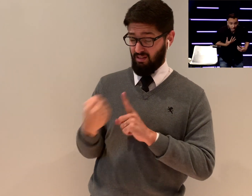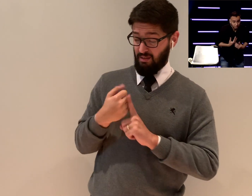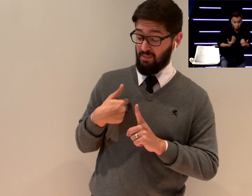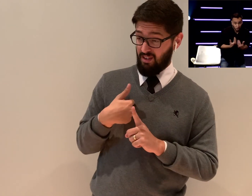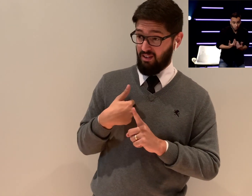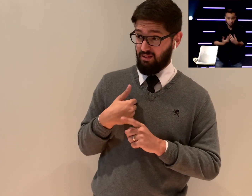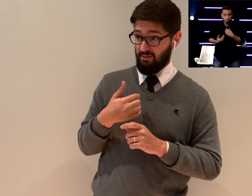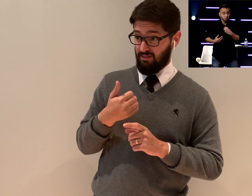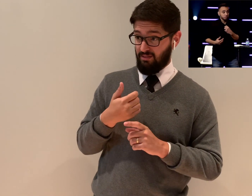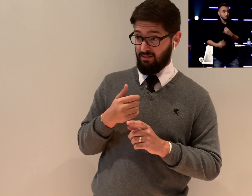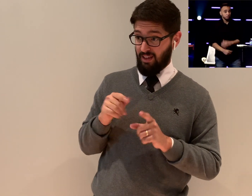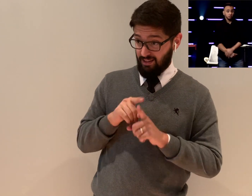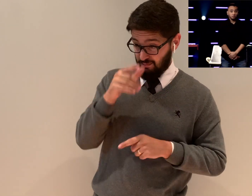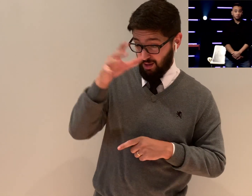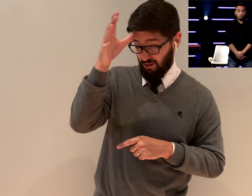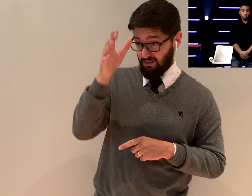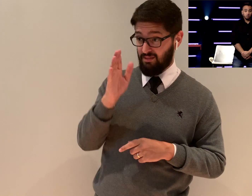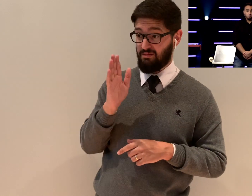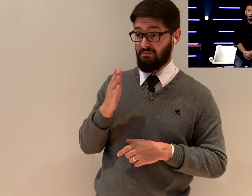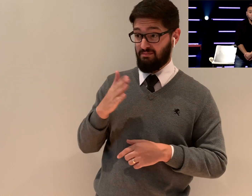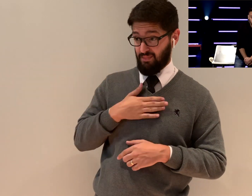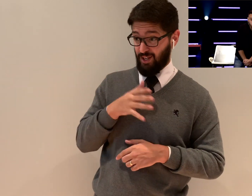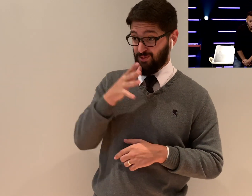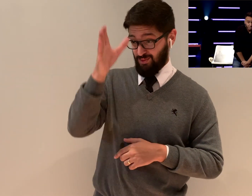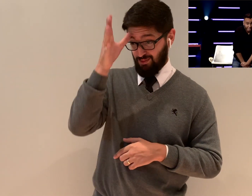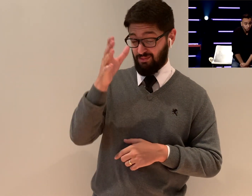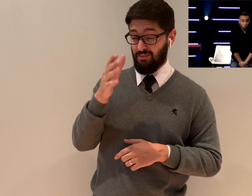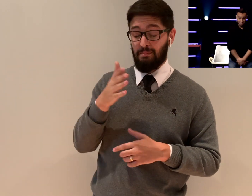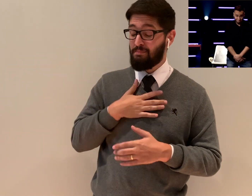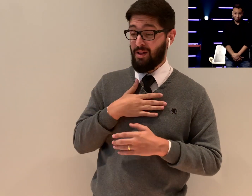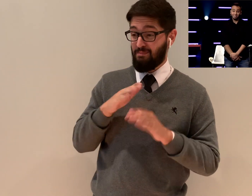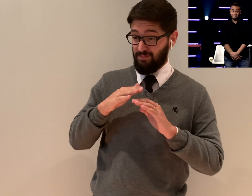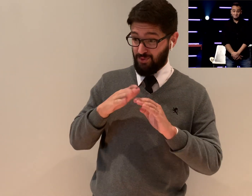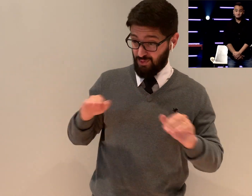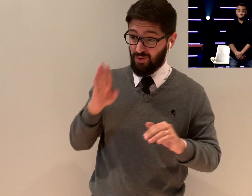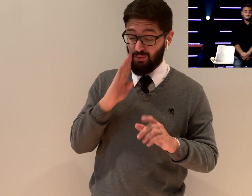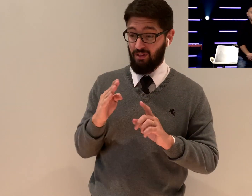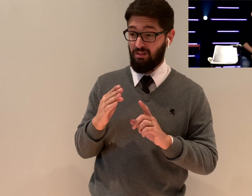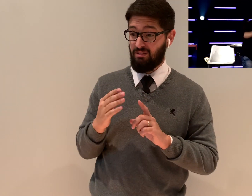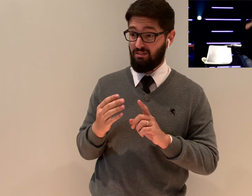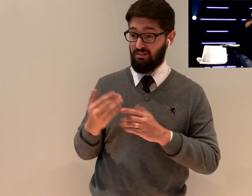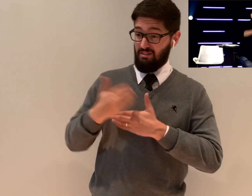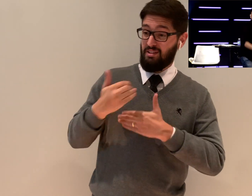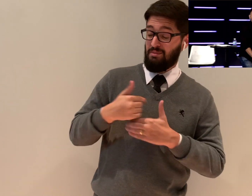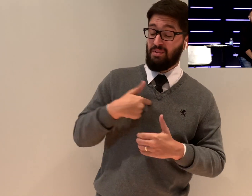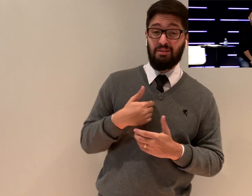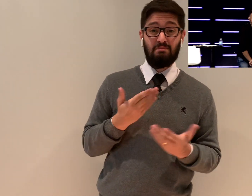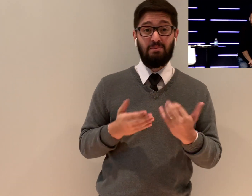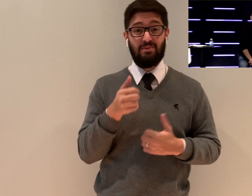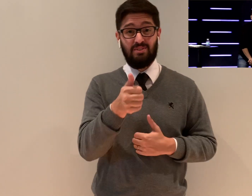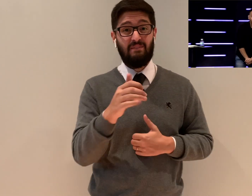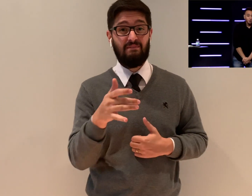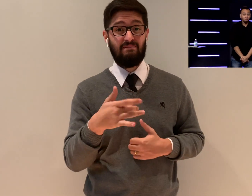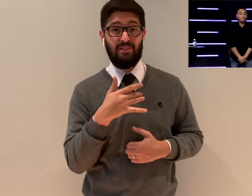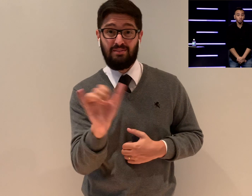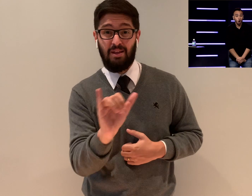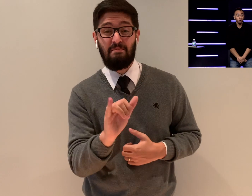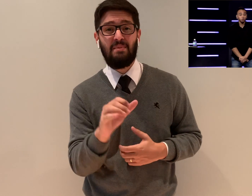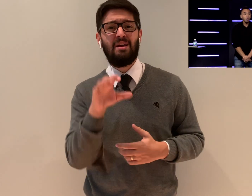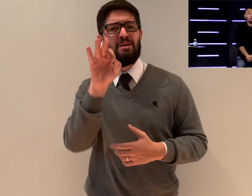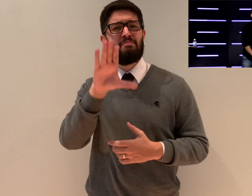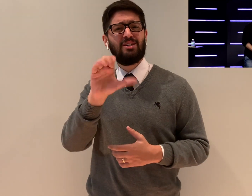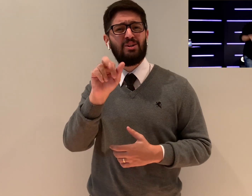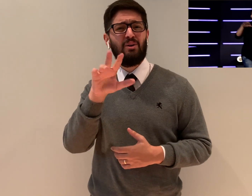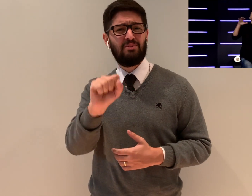me as a parent, my children are going to get to me. And you may feel that way right now. Pastor